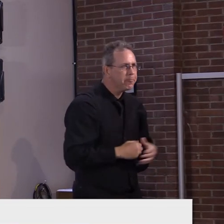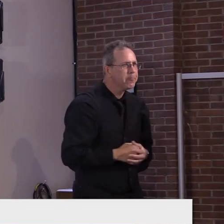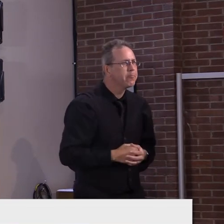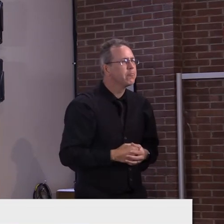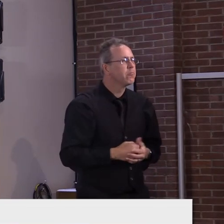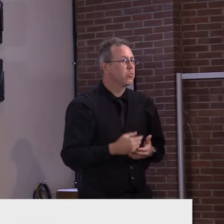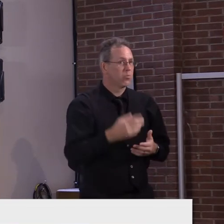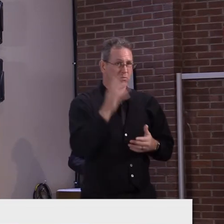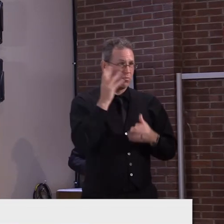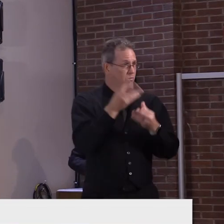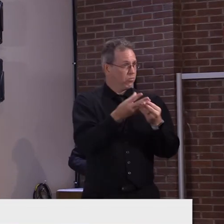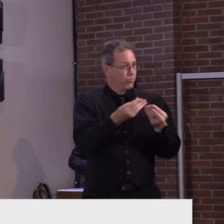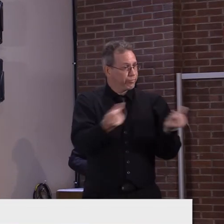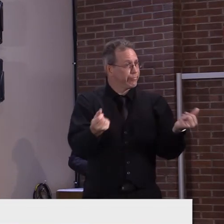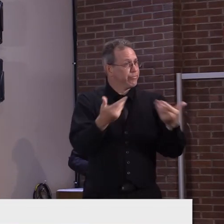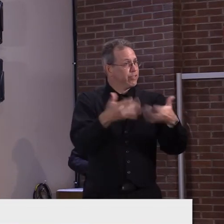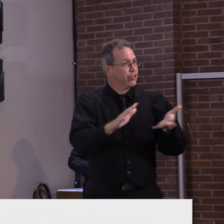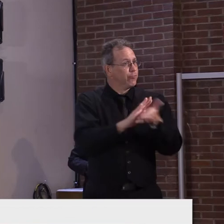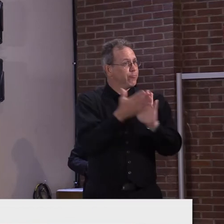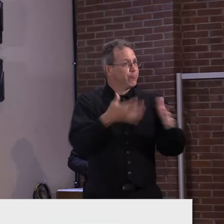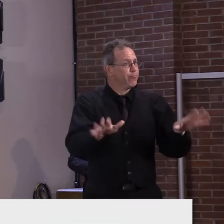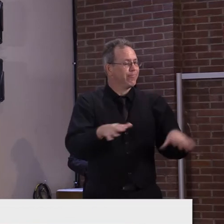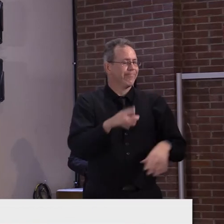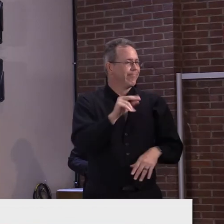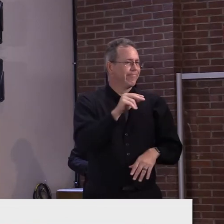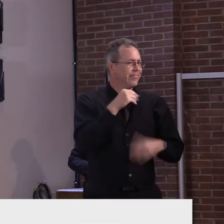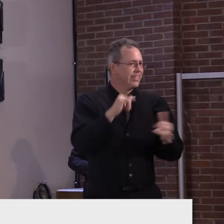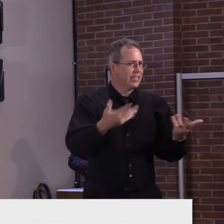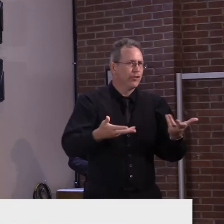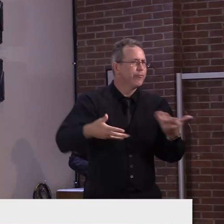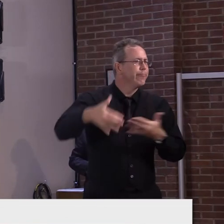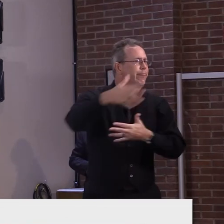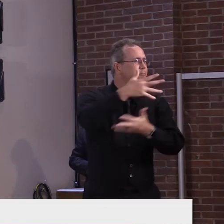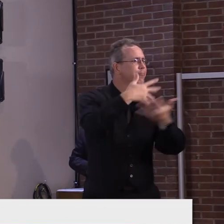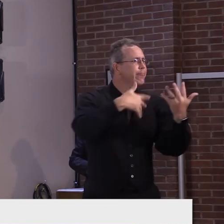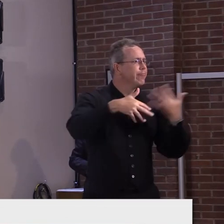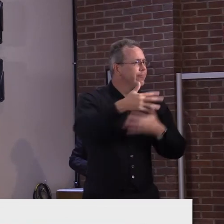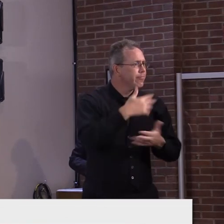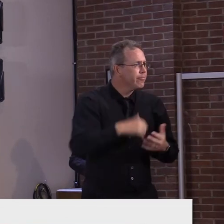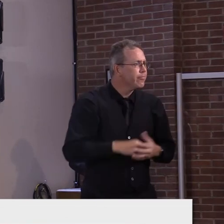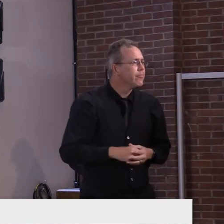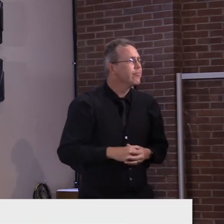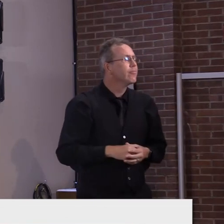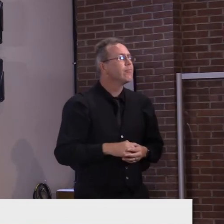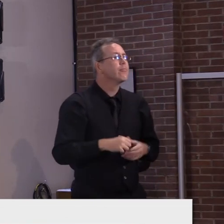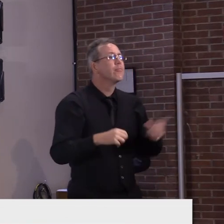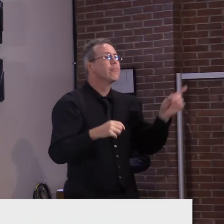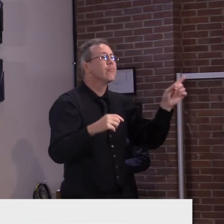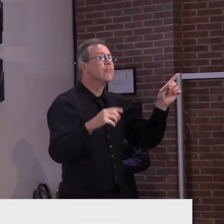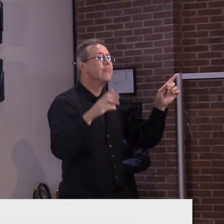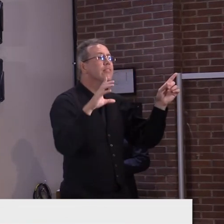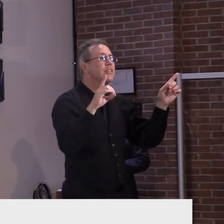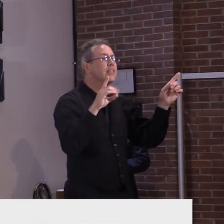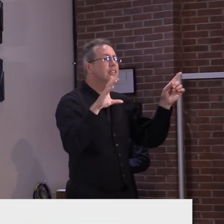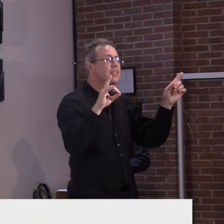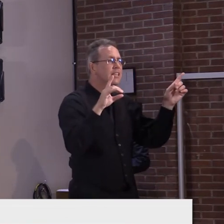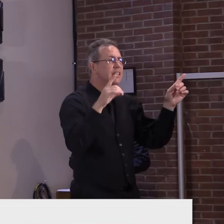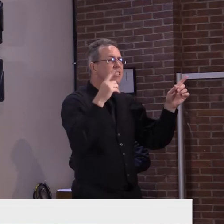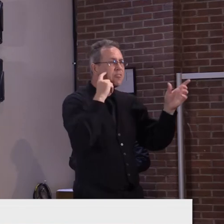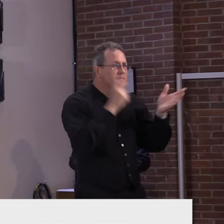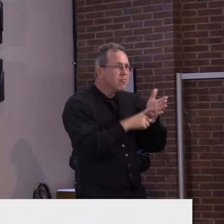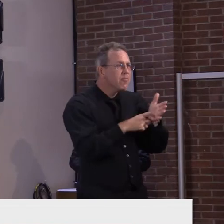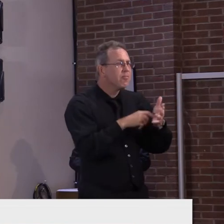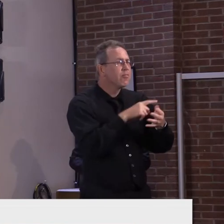Where at the level of the CDC, there are a number of other variants that are being followed around the